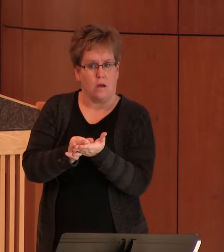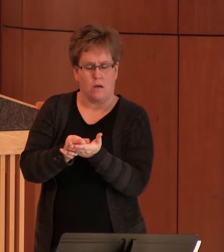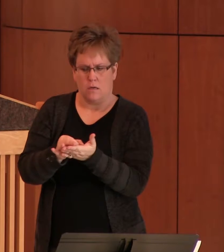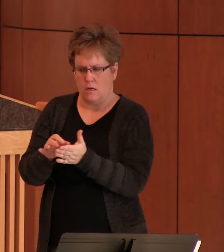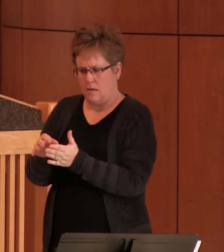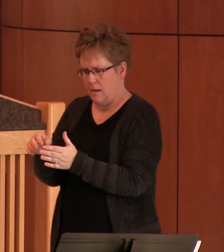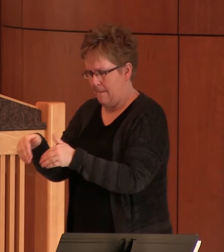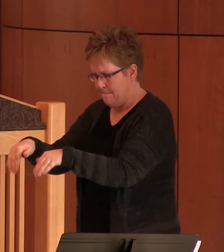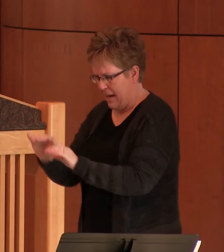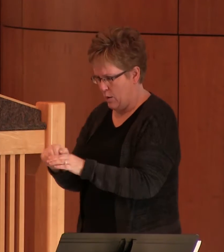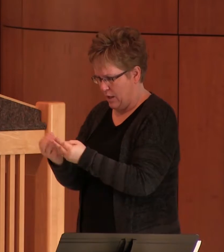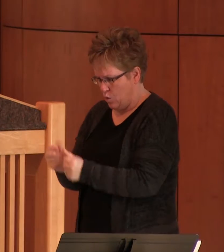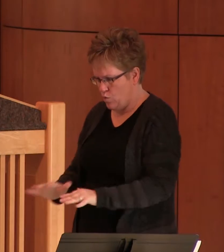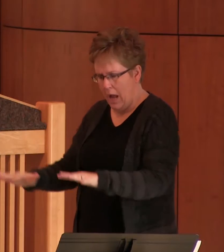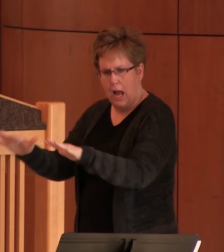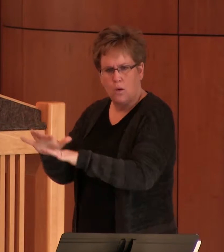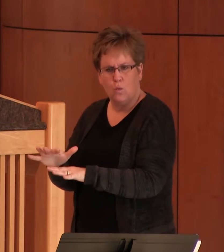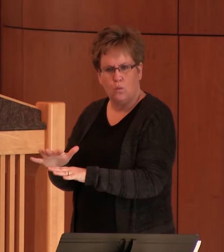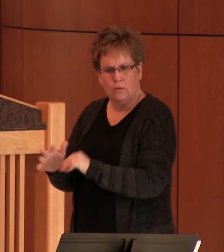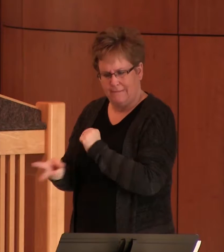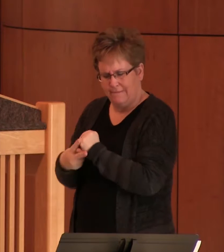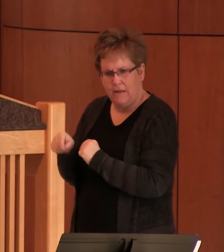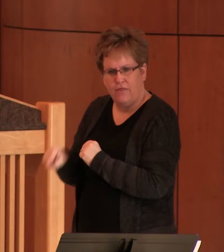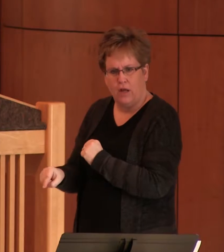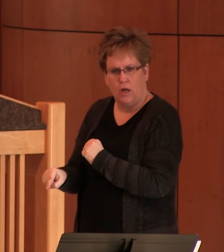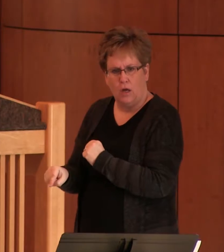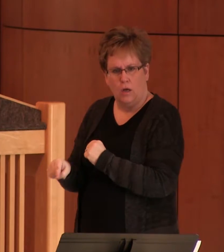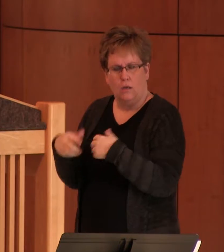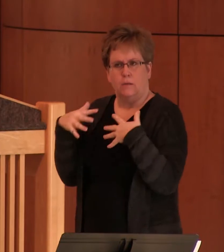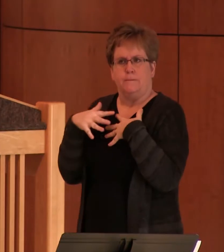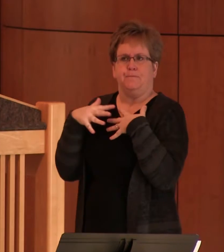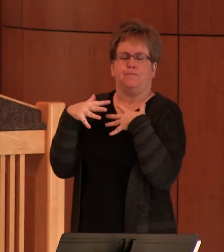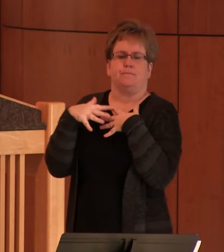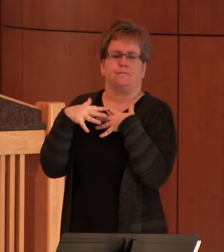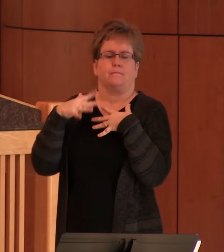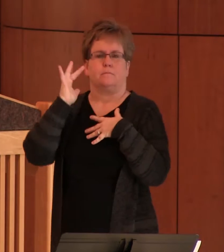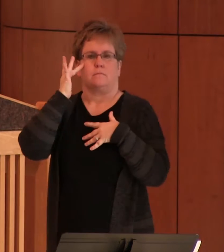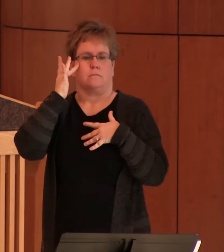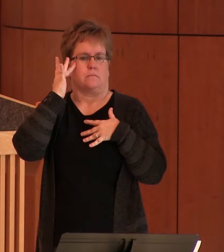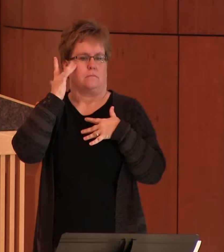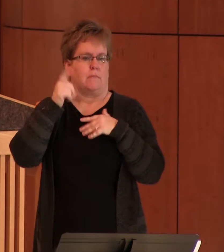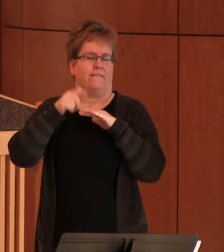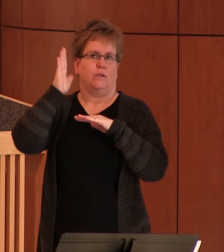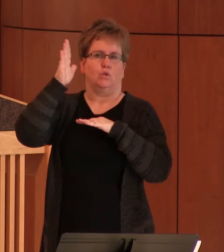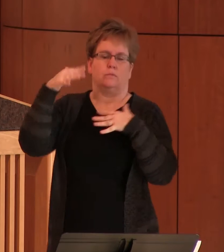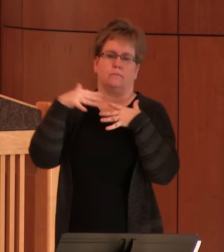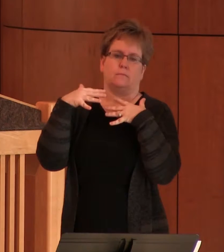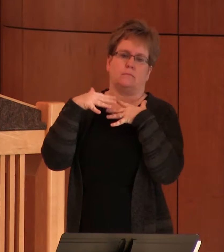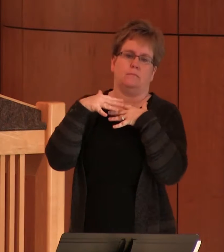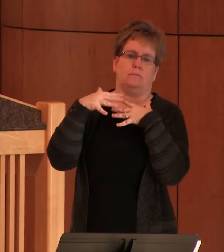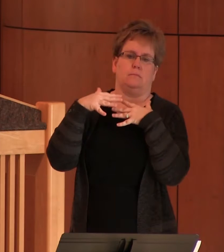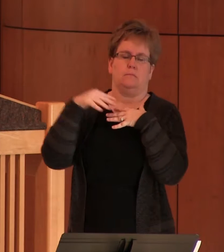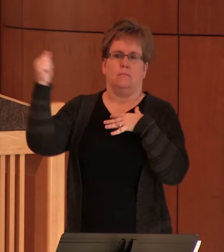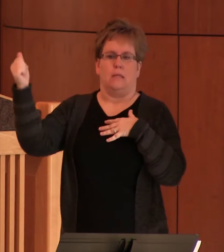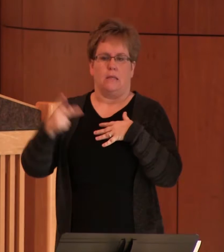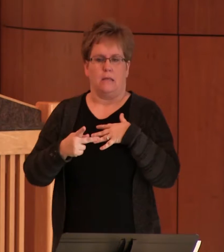to bury it in the ground because he's terrified of what's going to happen when the master